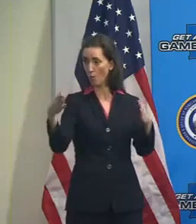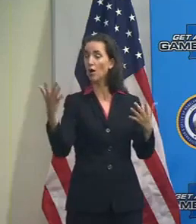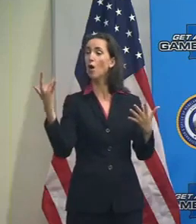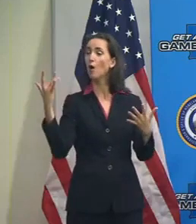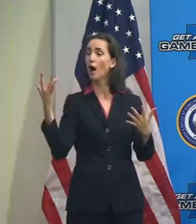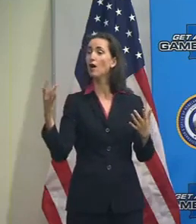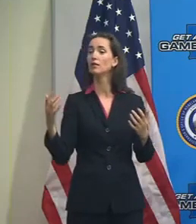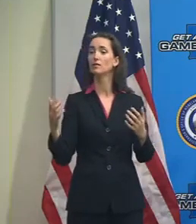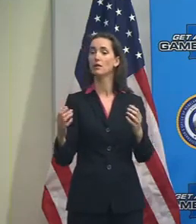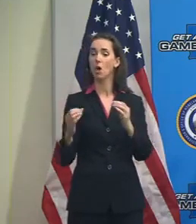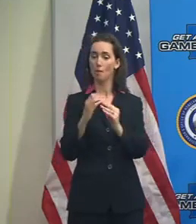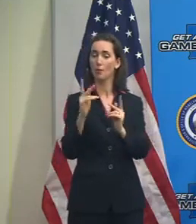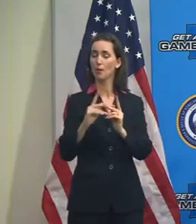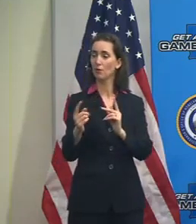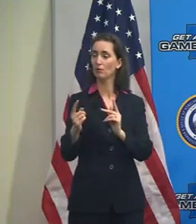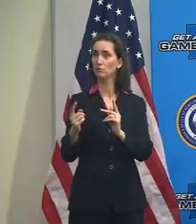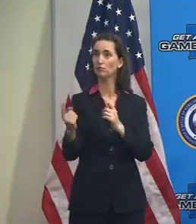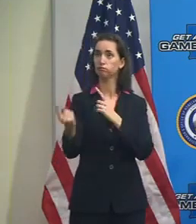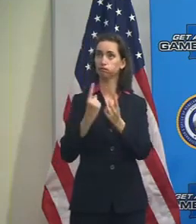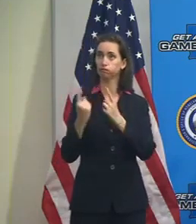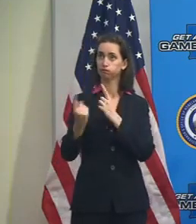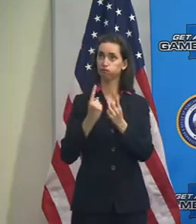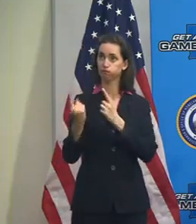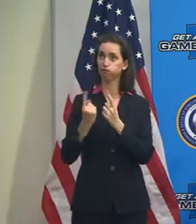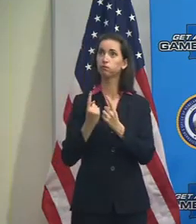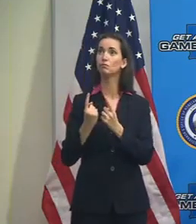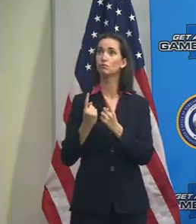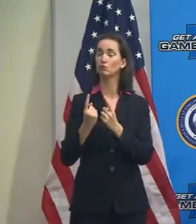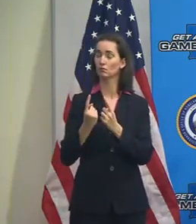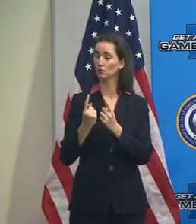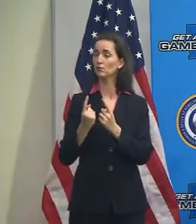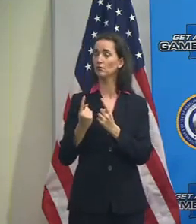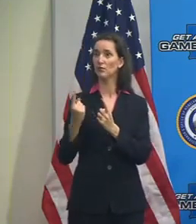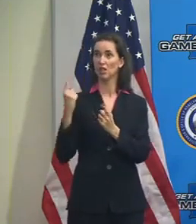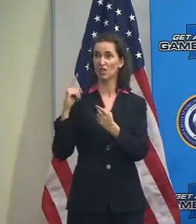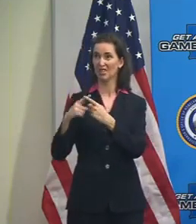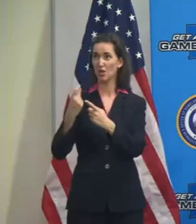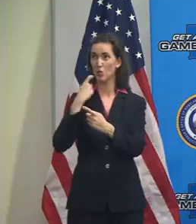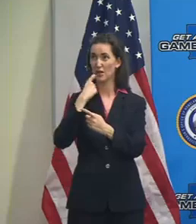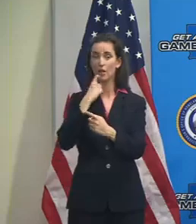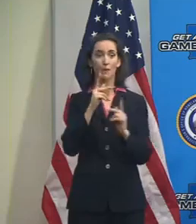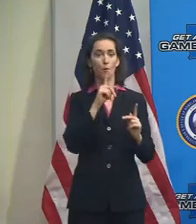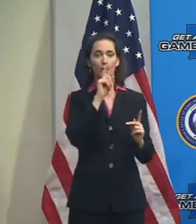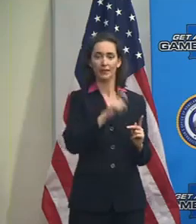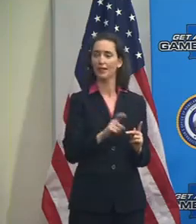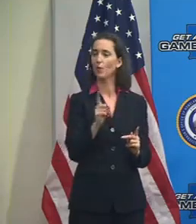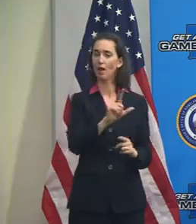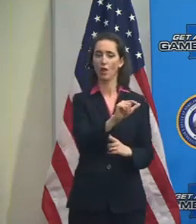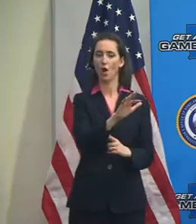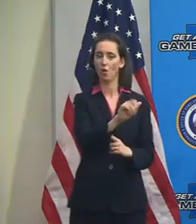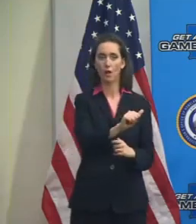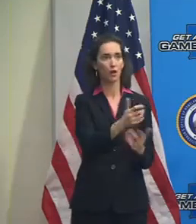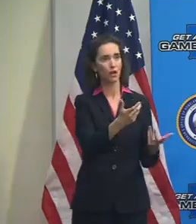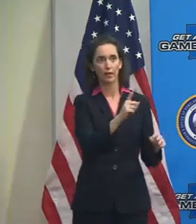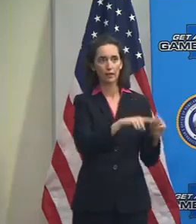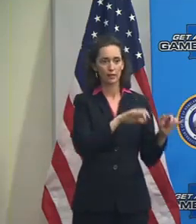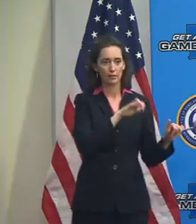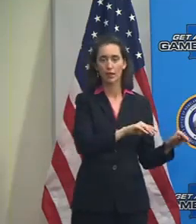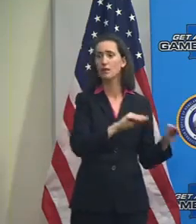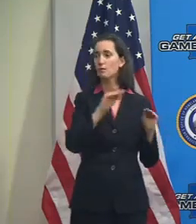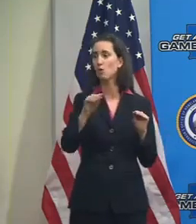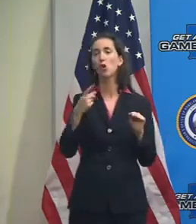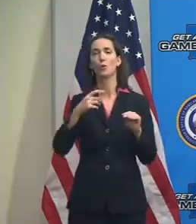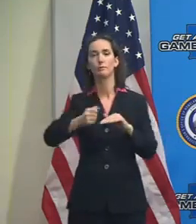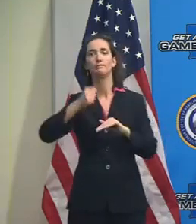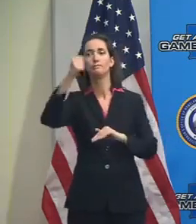receive, up until recently, individuals that needed shelter because of Hurricane Laura, and then we were moving them out to